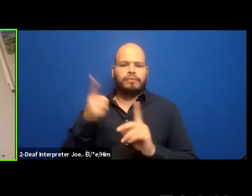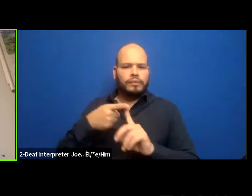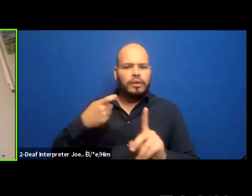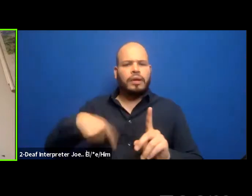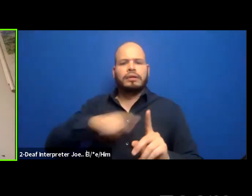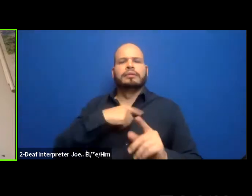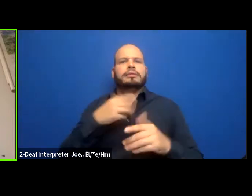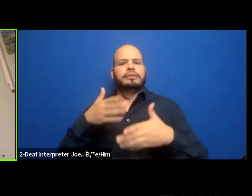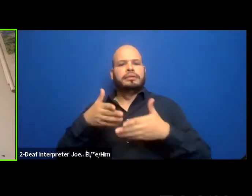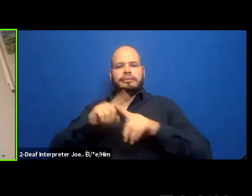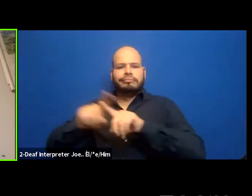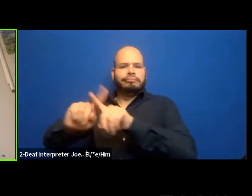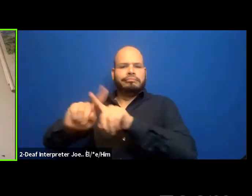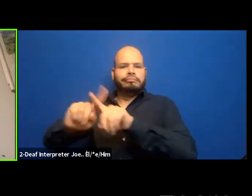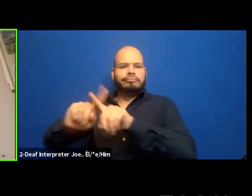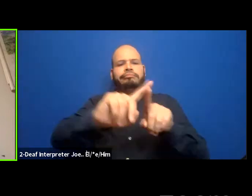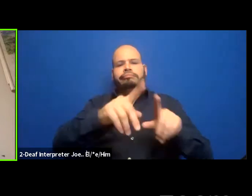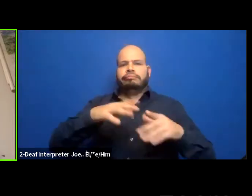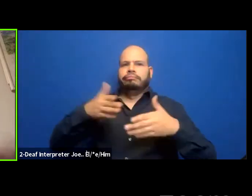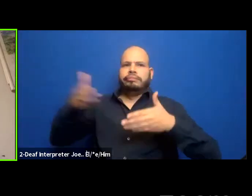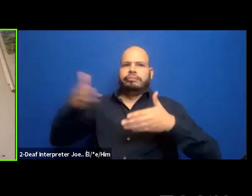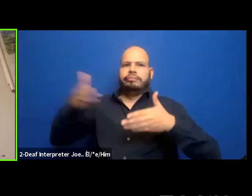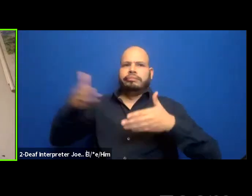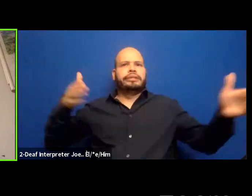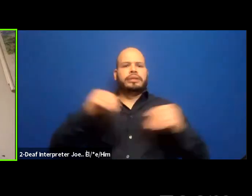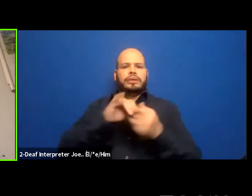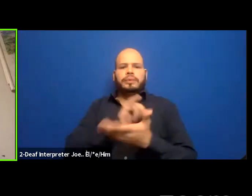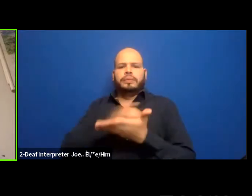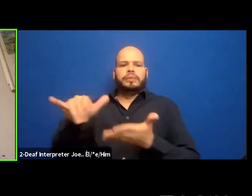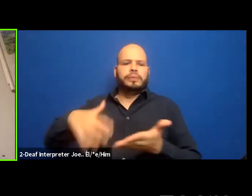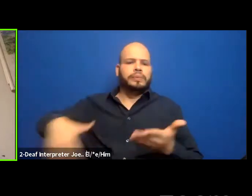75% of the prison system in New York State.